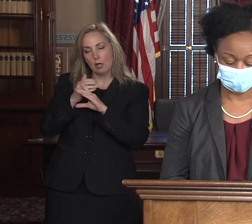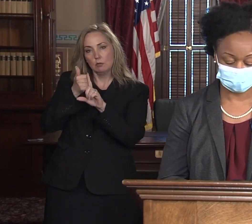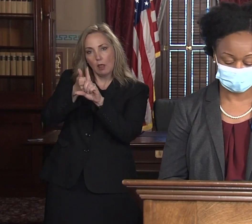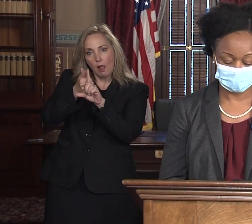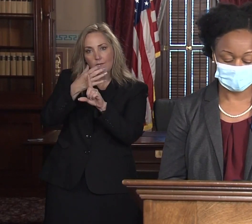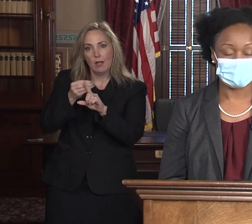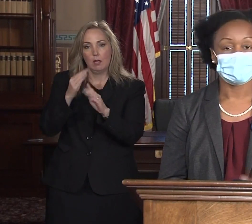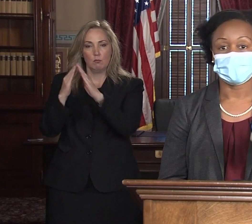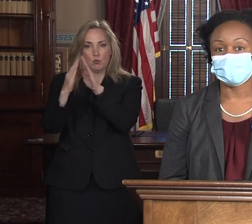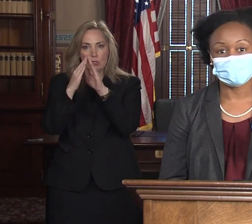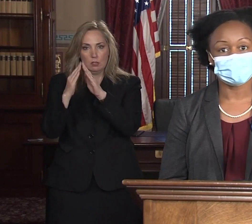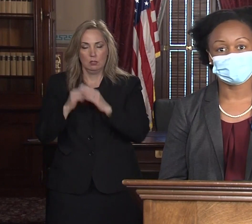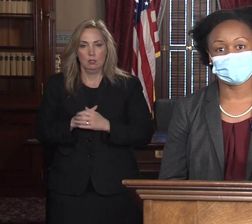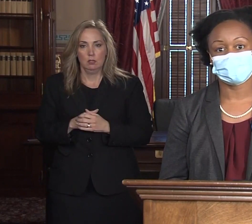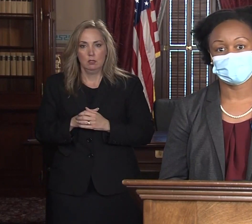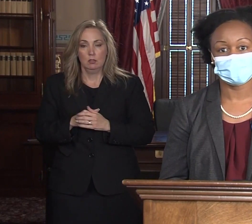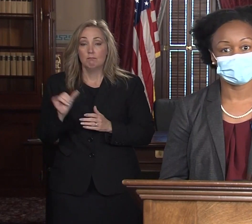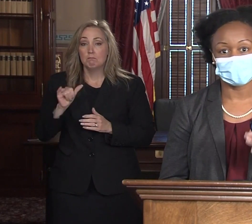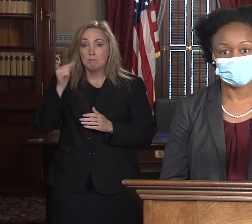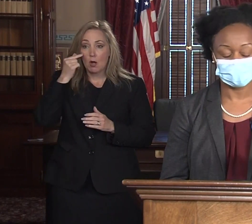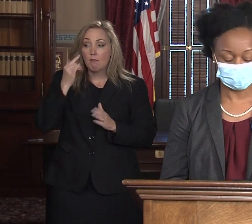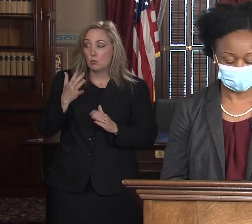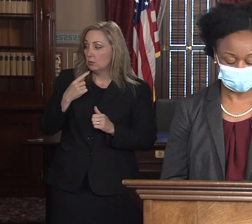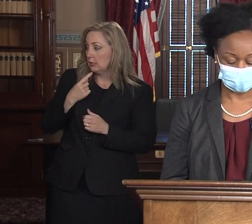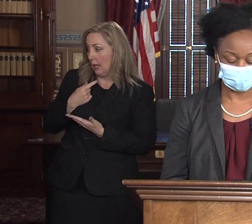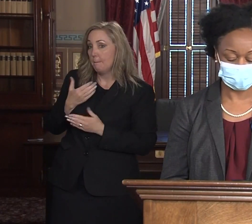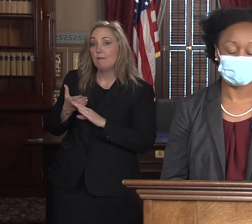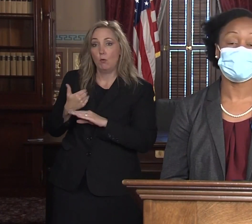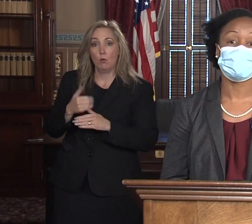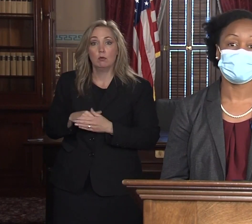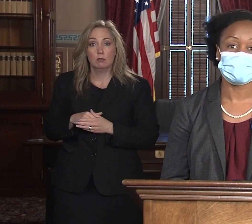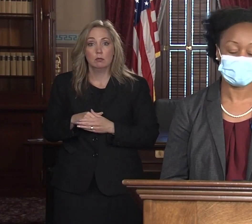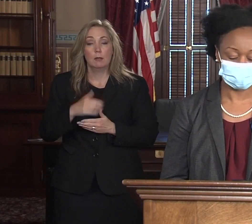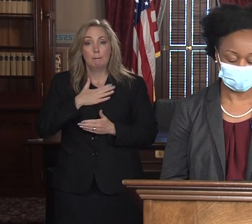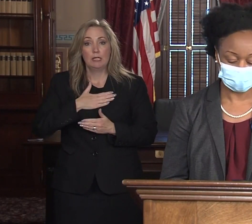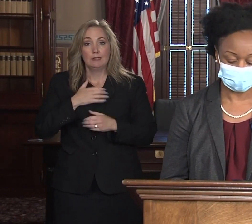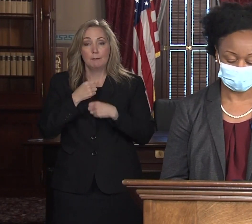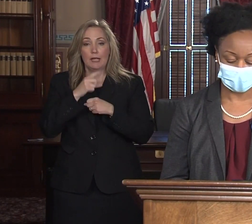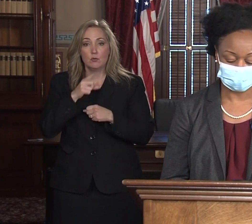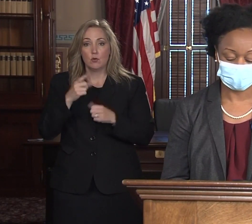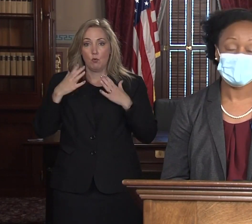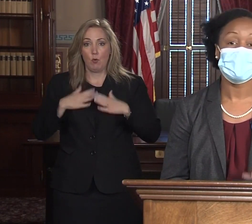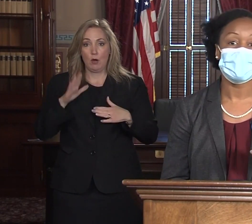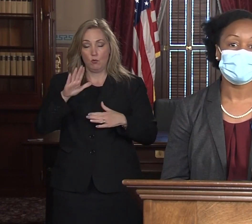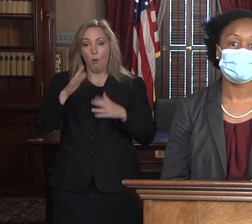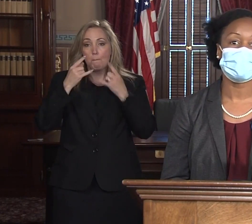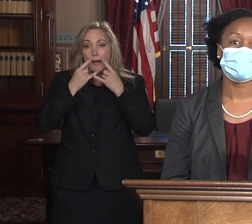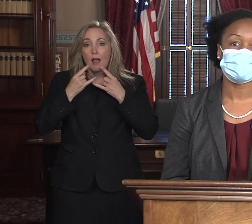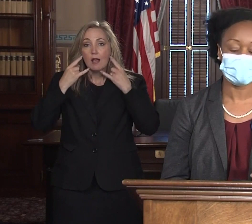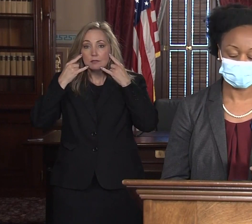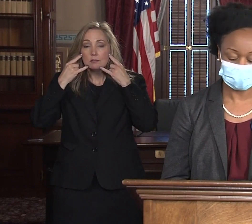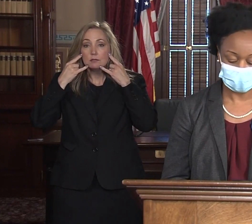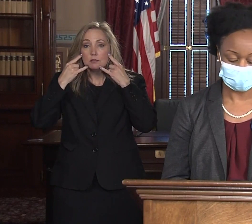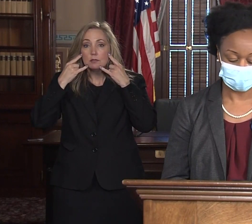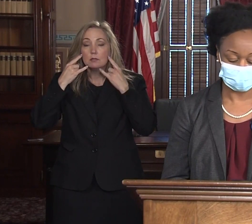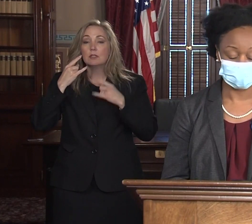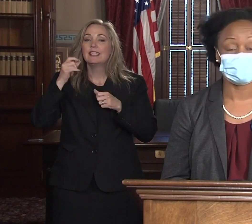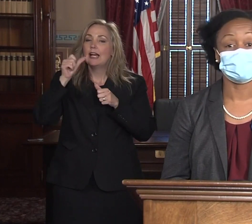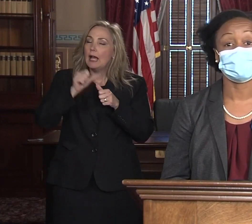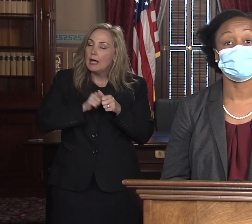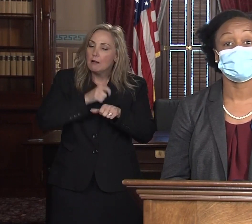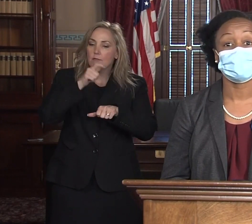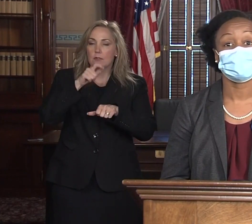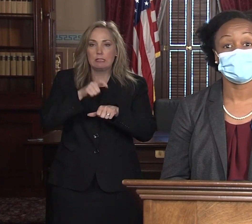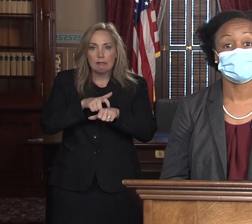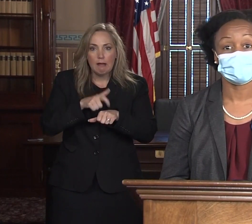their communities. As the governor has said, and I've said many times, be sure to wear your mask every single time you're going